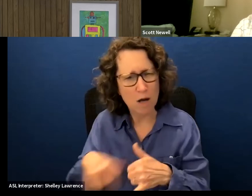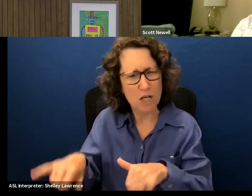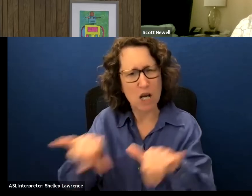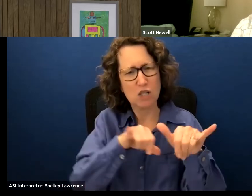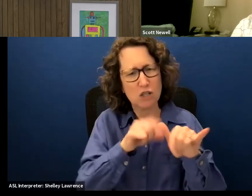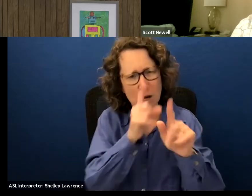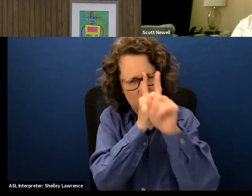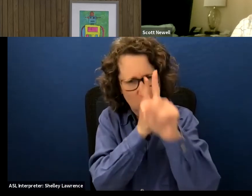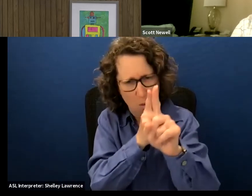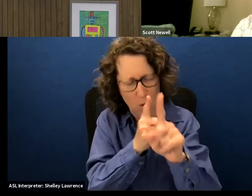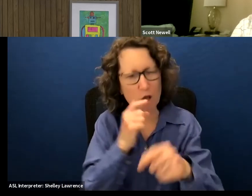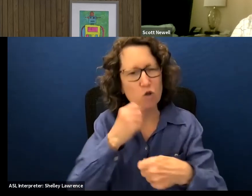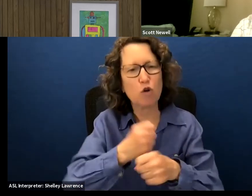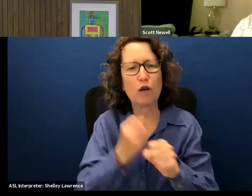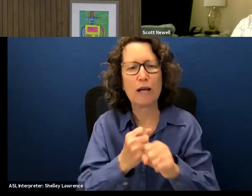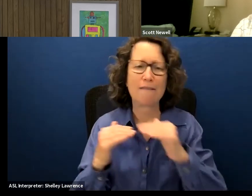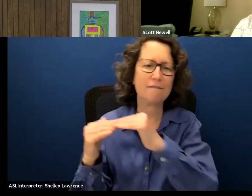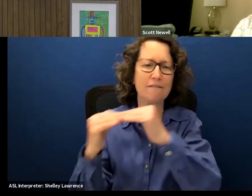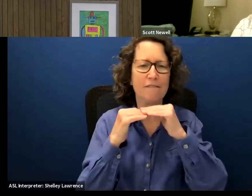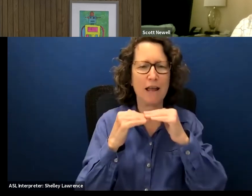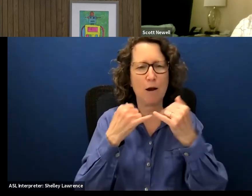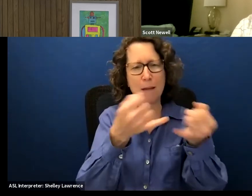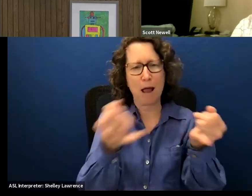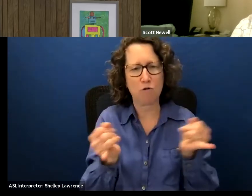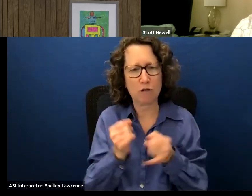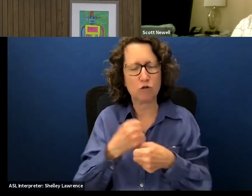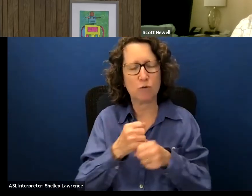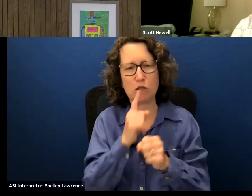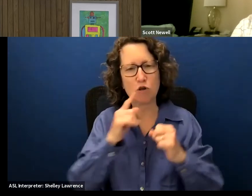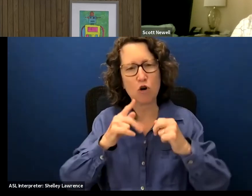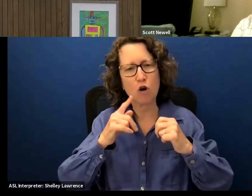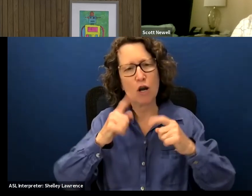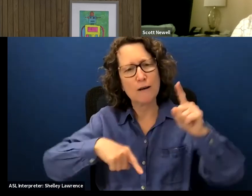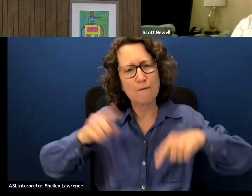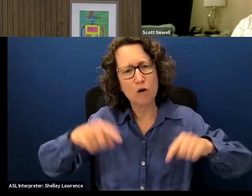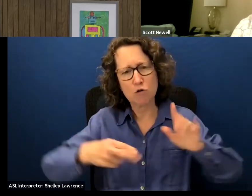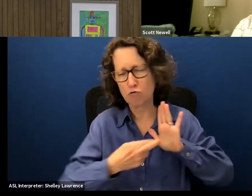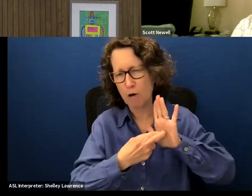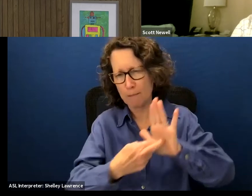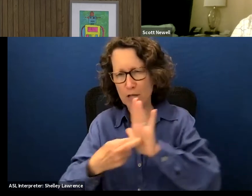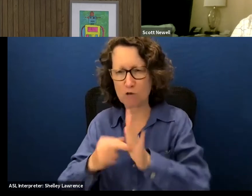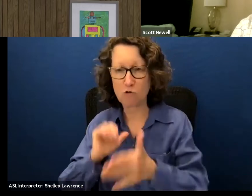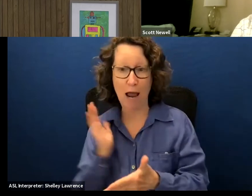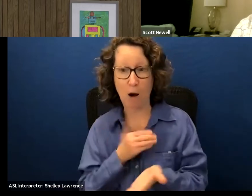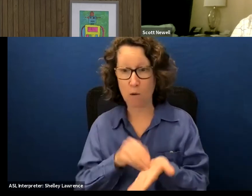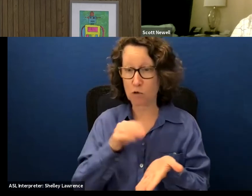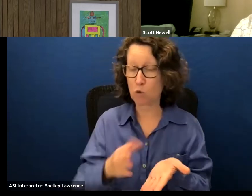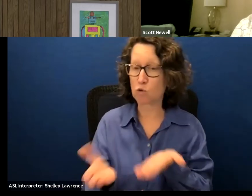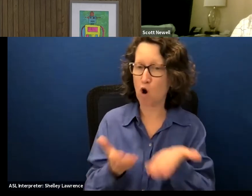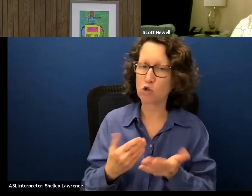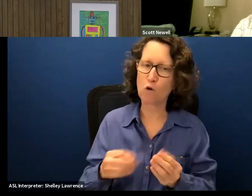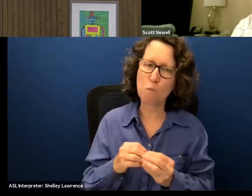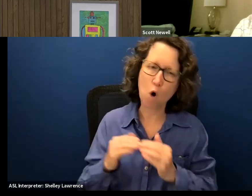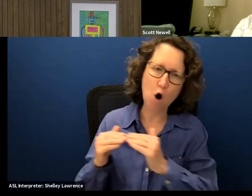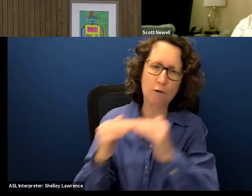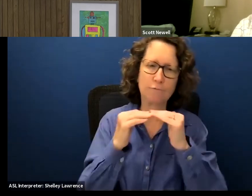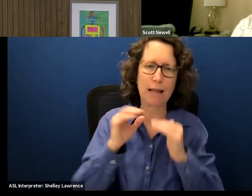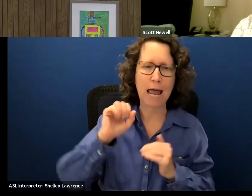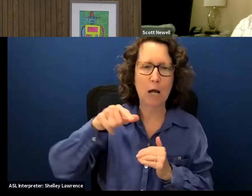overarching goal: to create fair boundaries to ensure diverse representation so that our students are served more